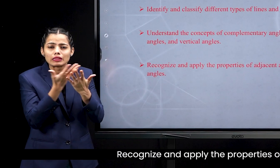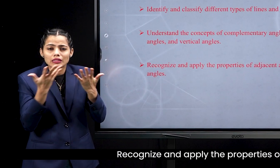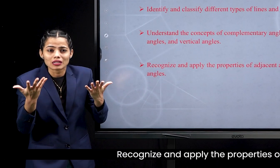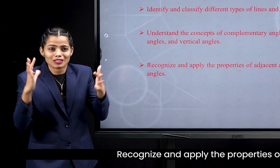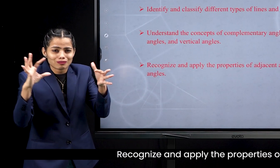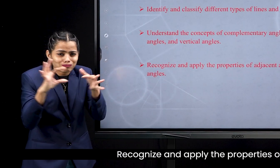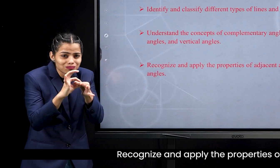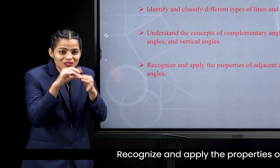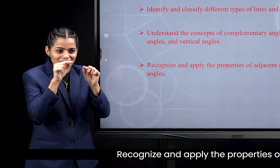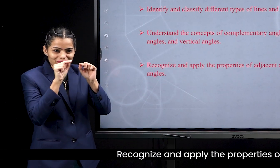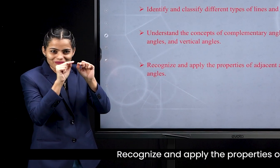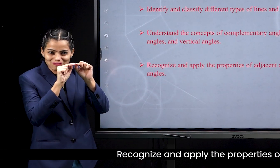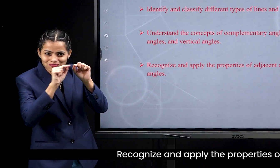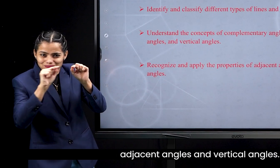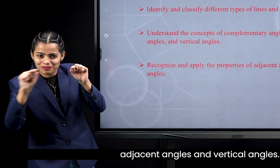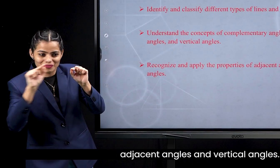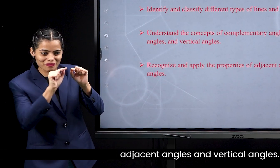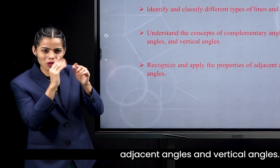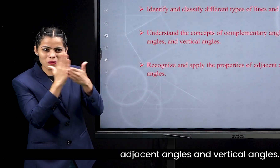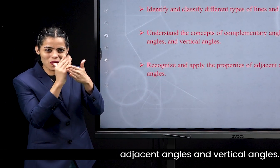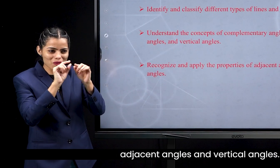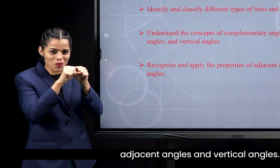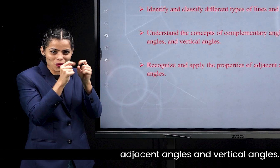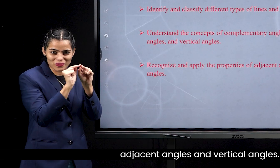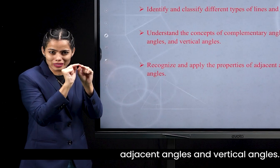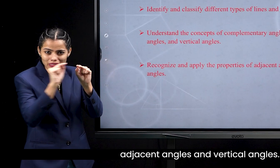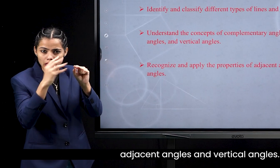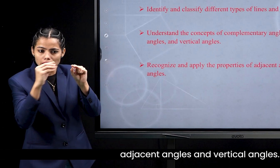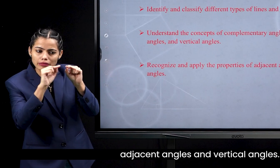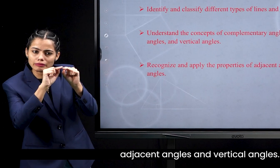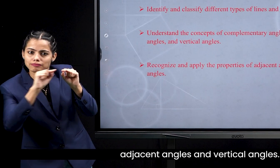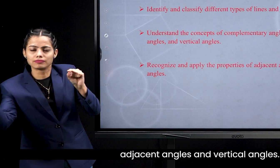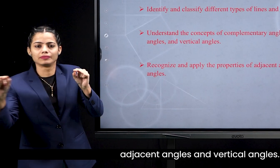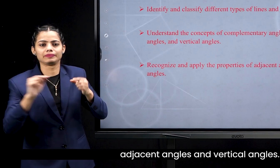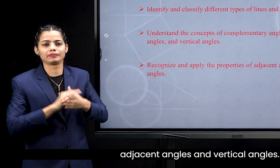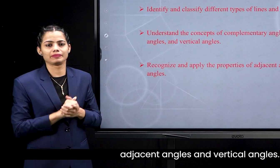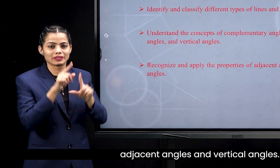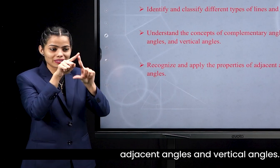Recognize and apply the properties of adjacent angles and vertical angles.